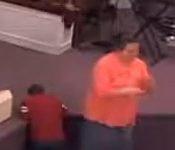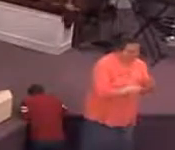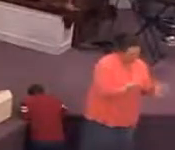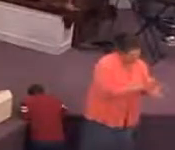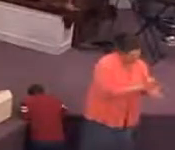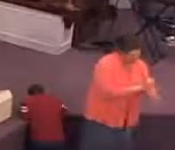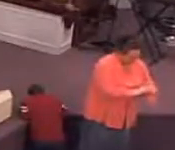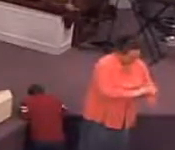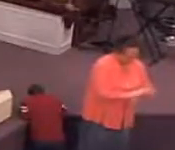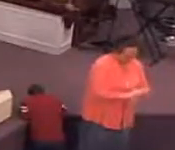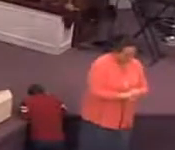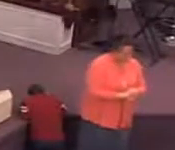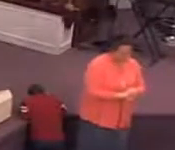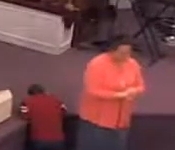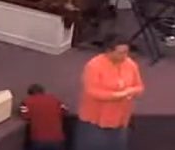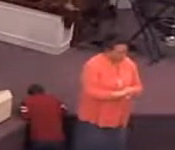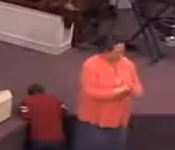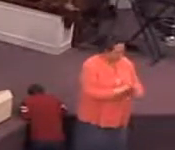Here's the warning.